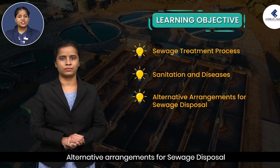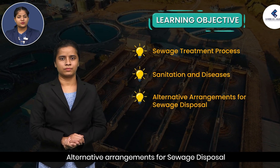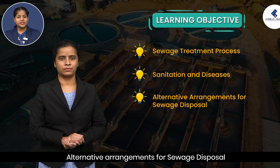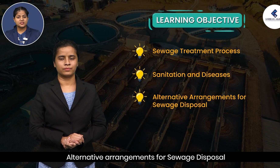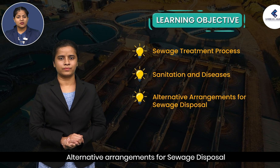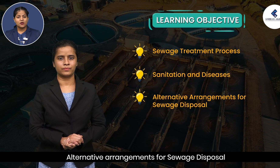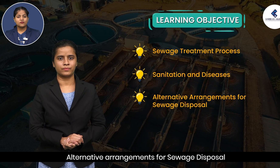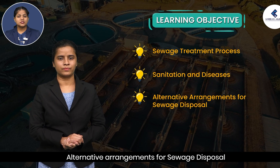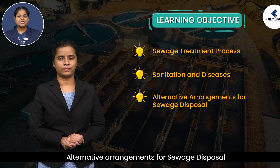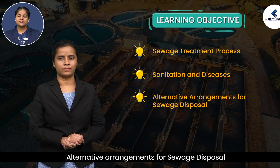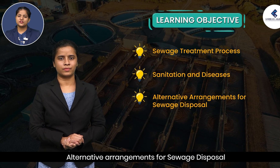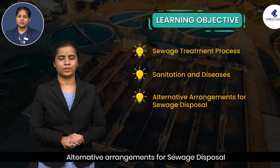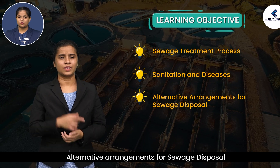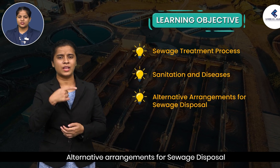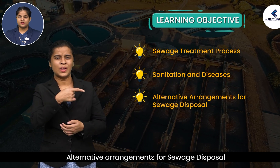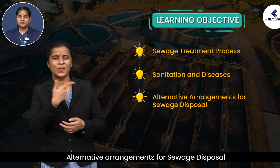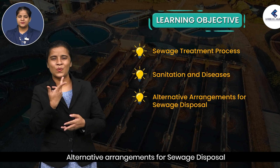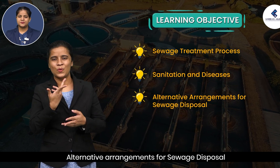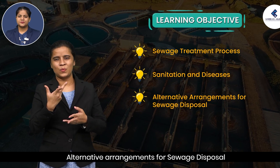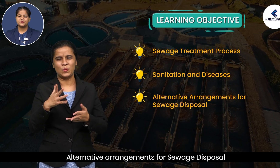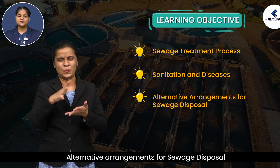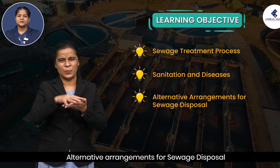Alternative arrangements for sewage disposal.